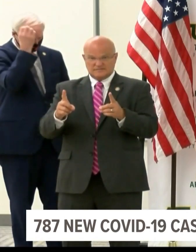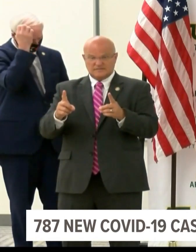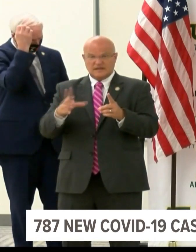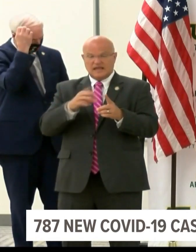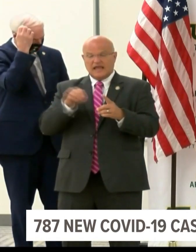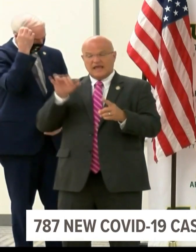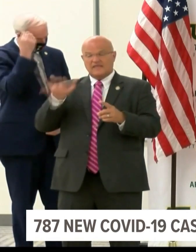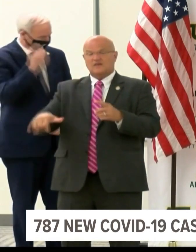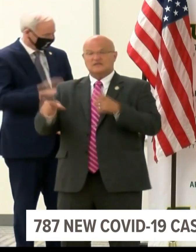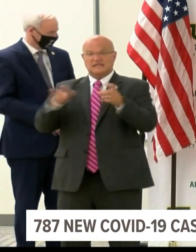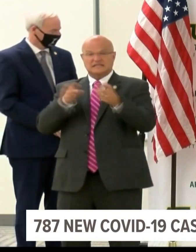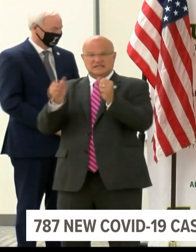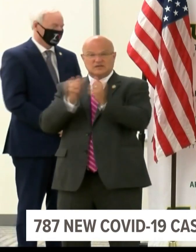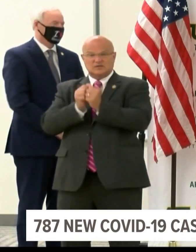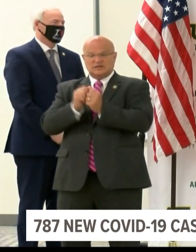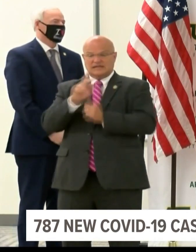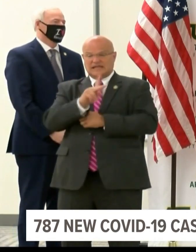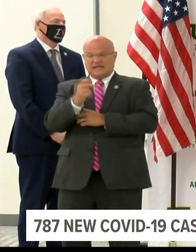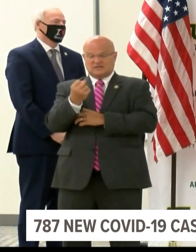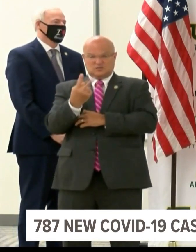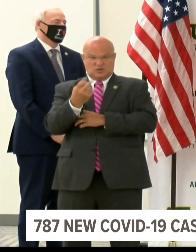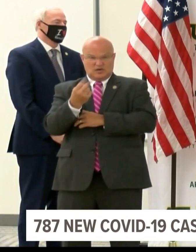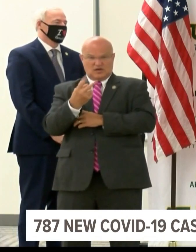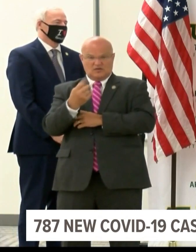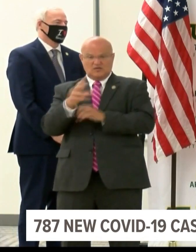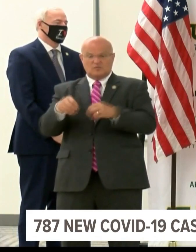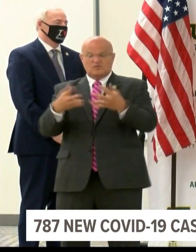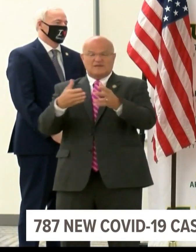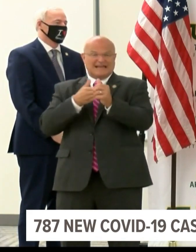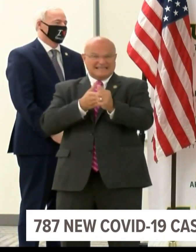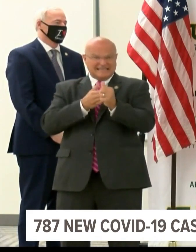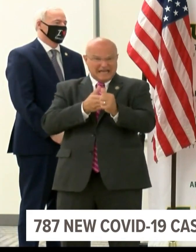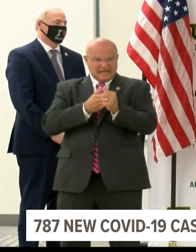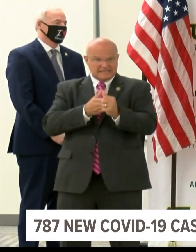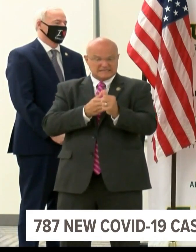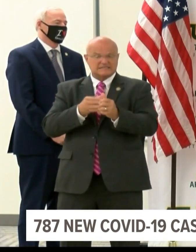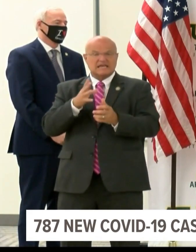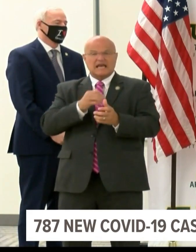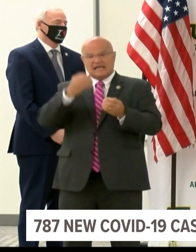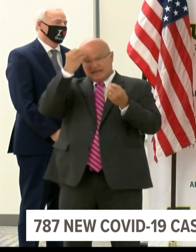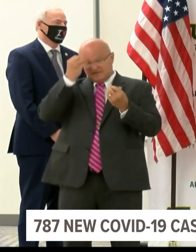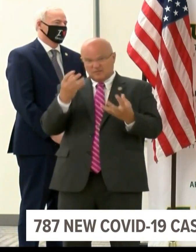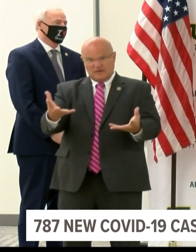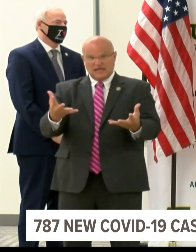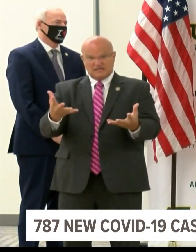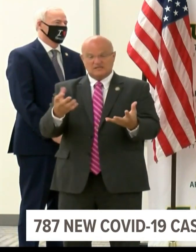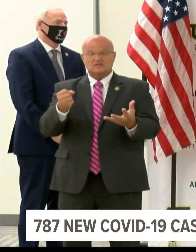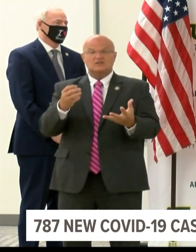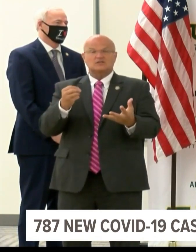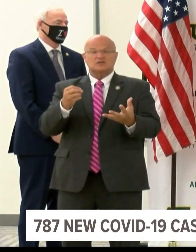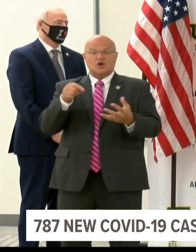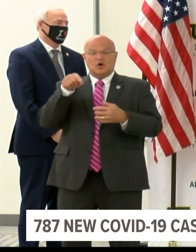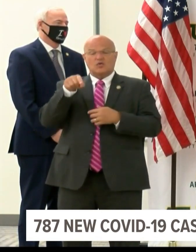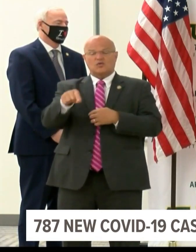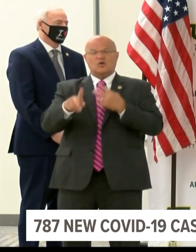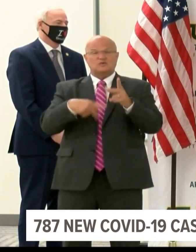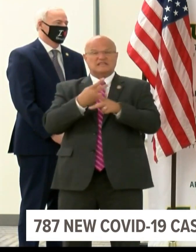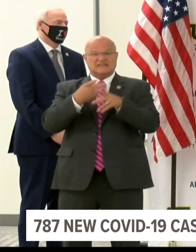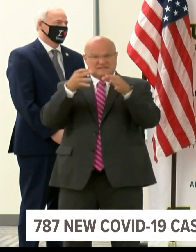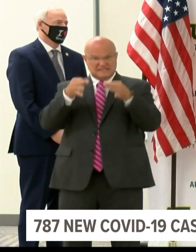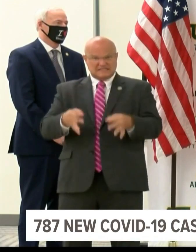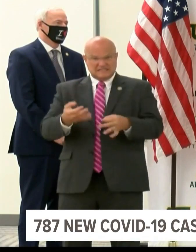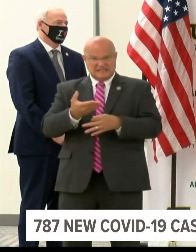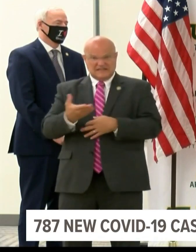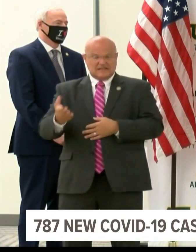and those that deal with K through 12 to provide guidance and information. So those kinds of decisions